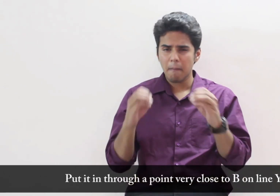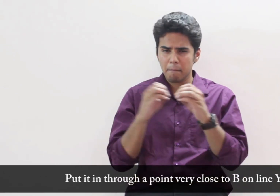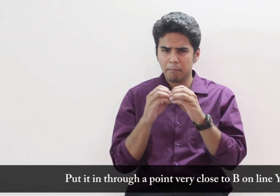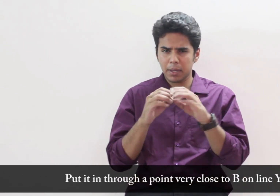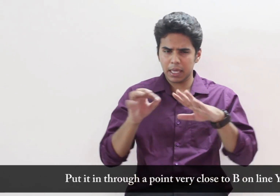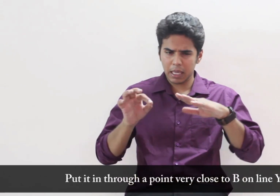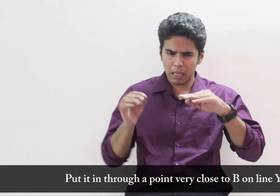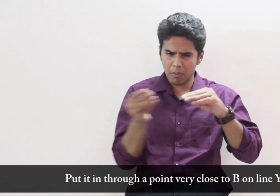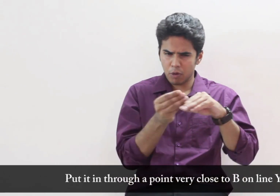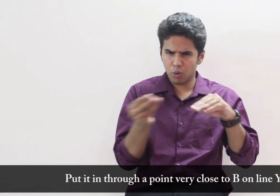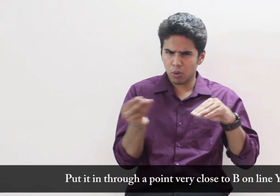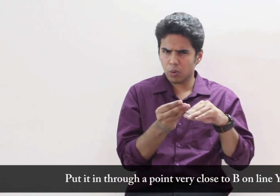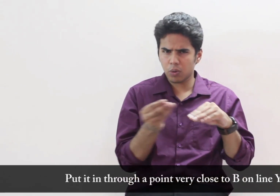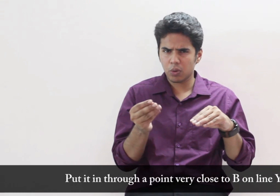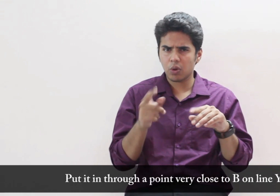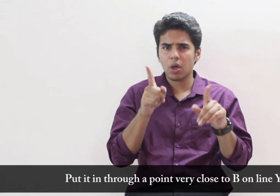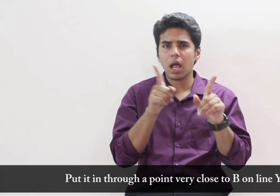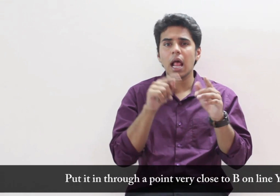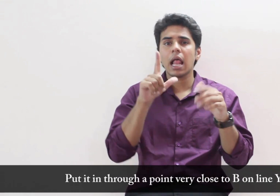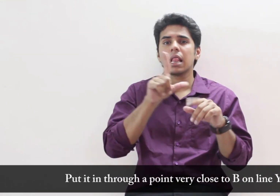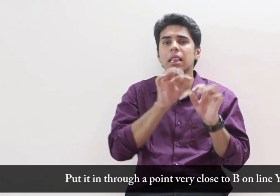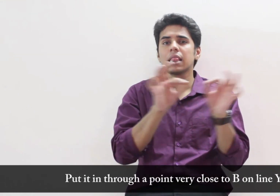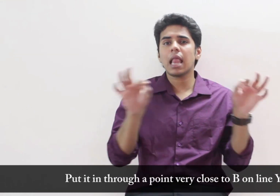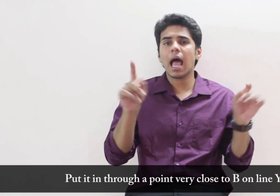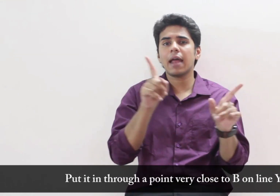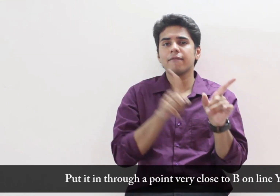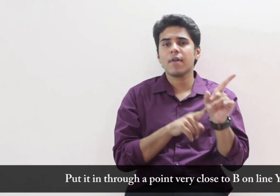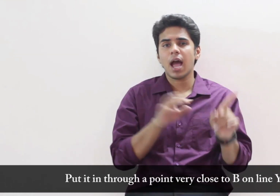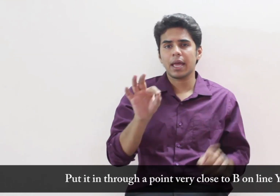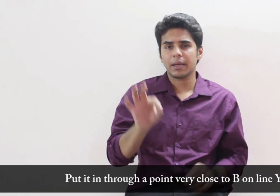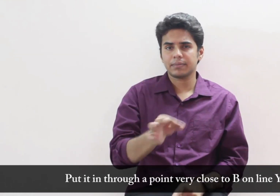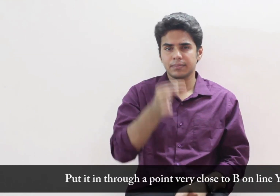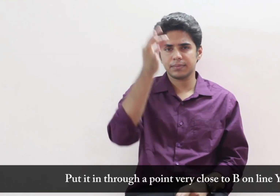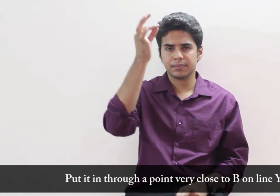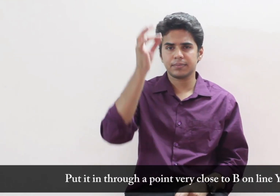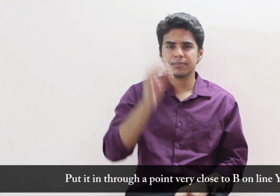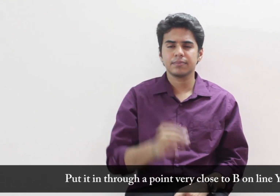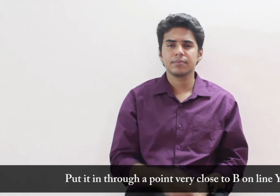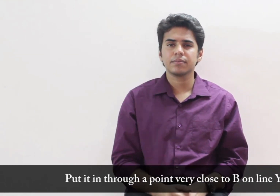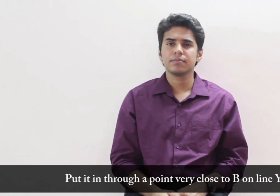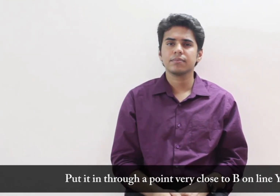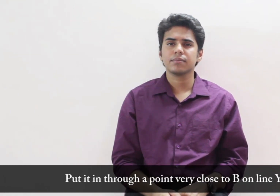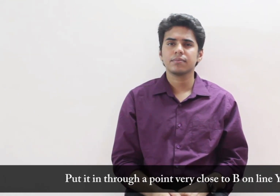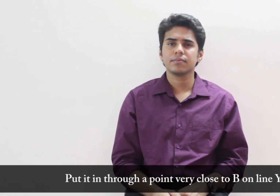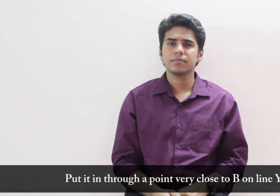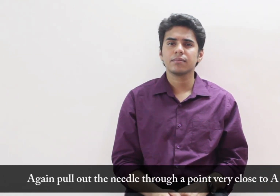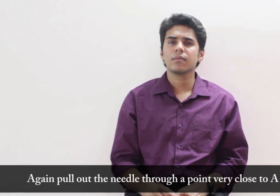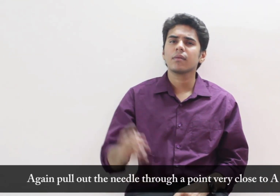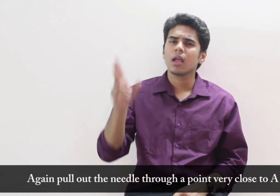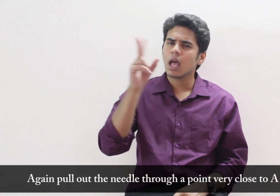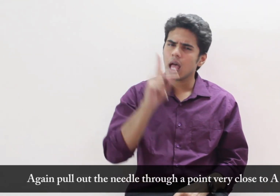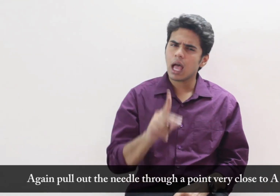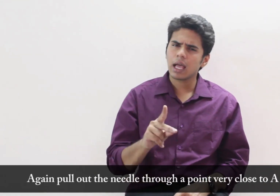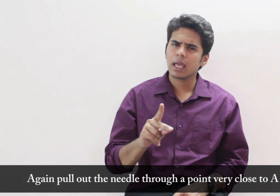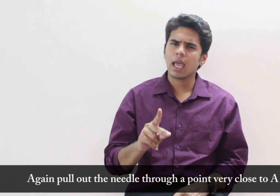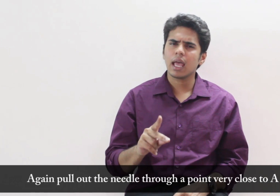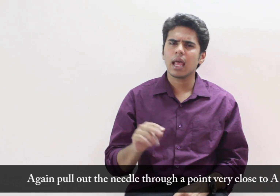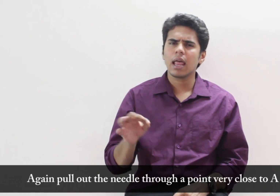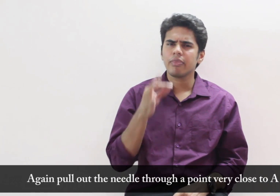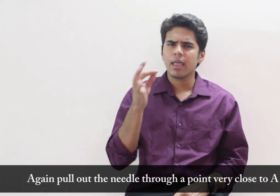Put it in through a point very close to B on line Y. Again pull out the needle